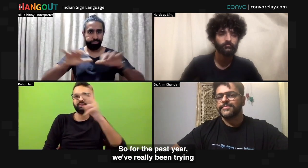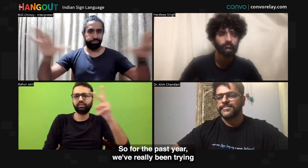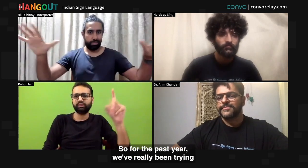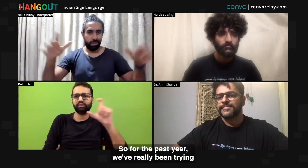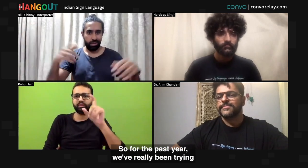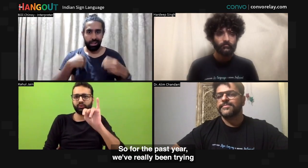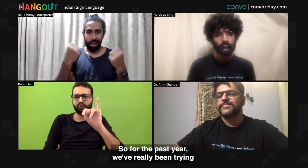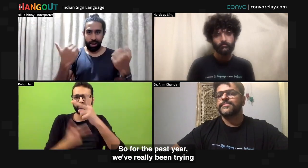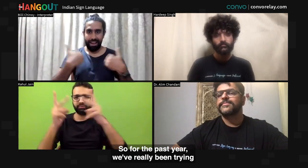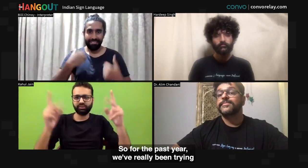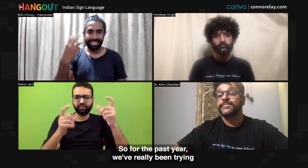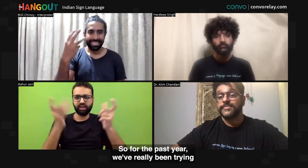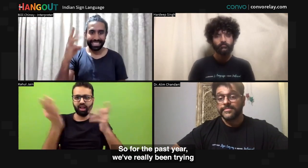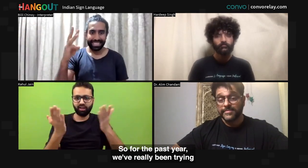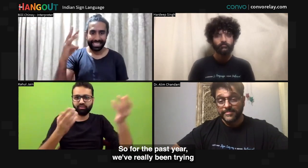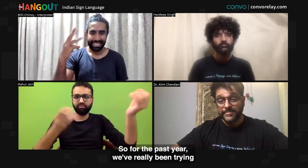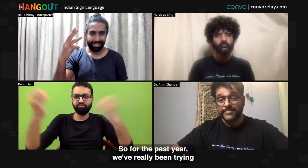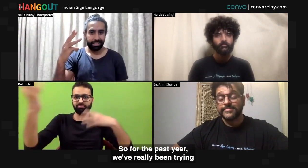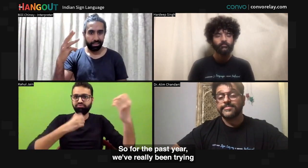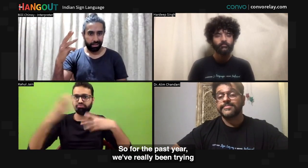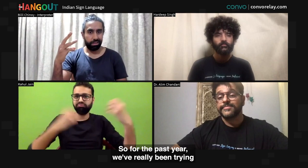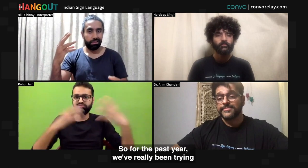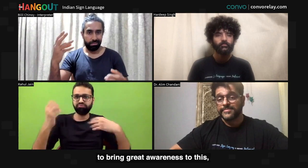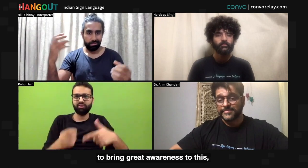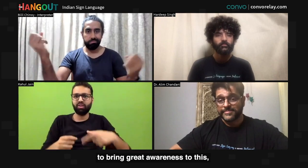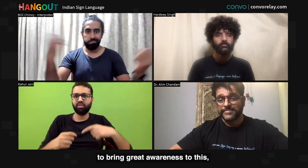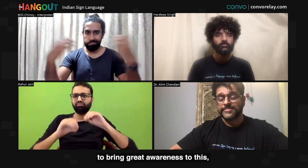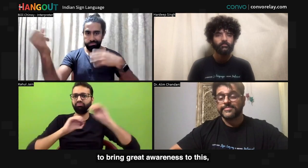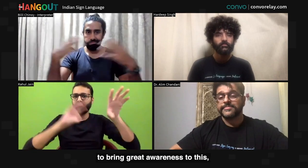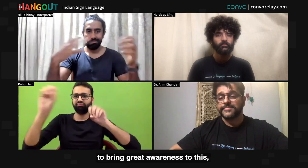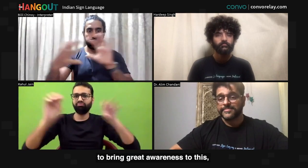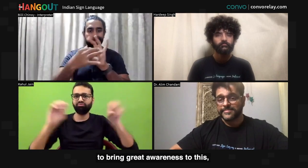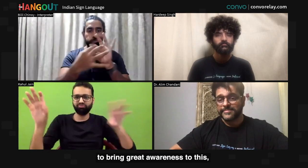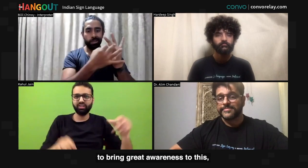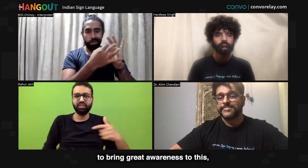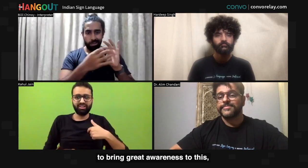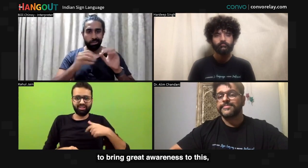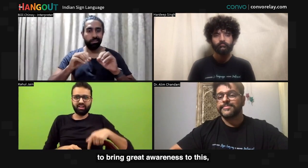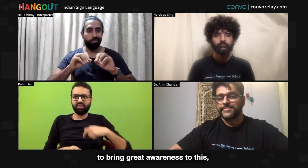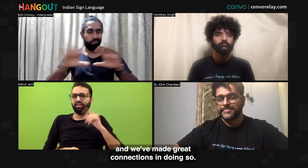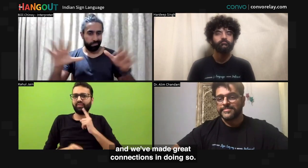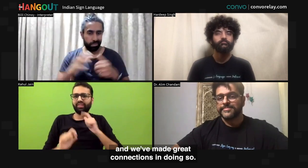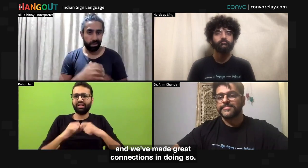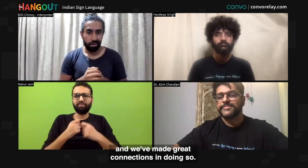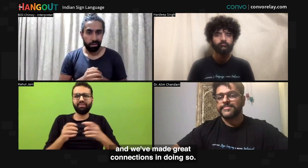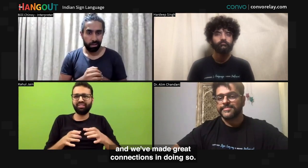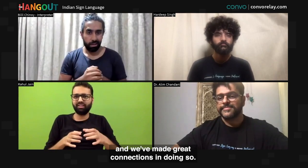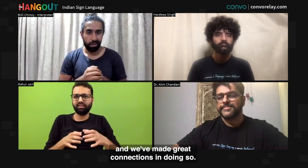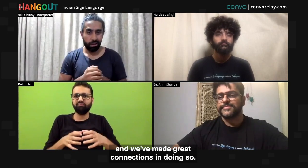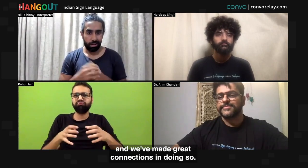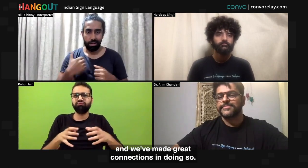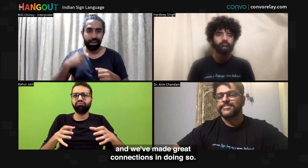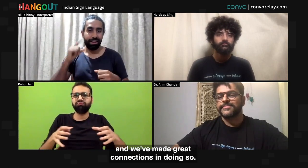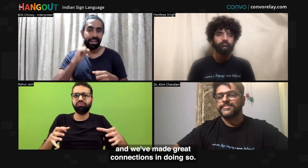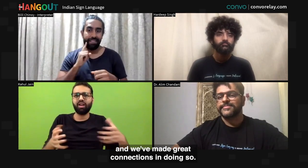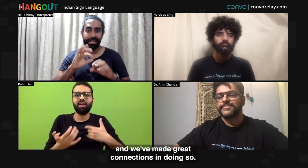year, we've really been trying to bring great awareness to this and we've made great connections in doing so.